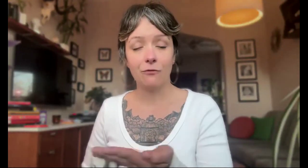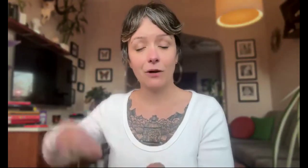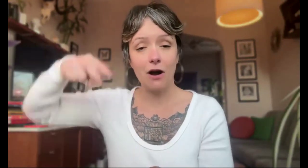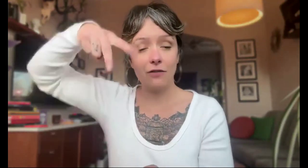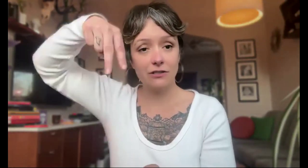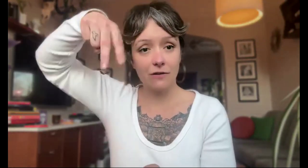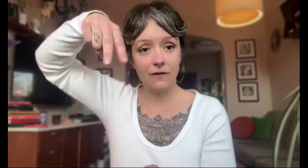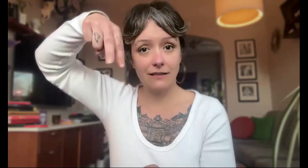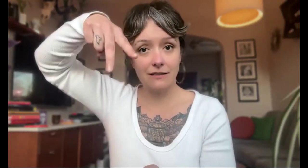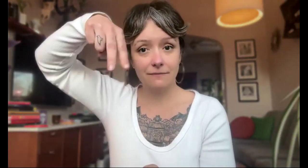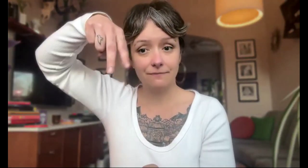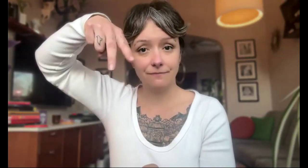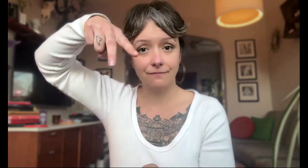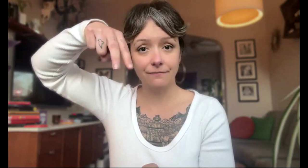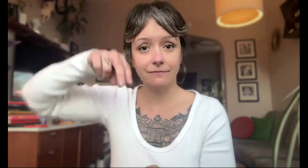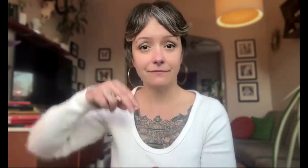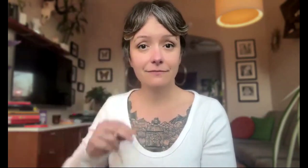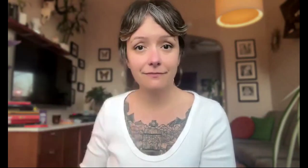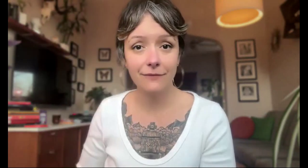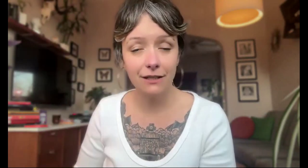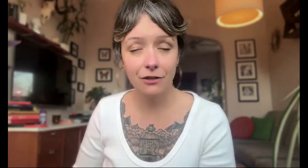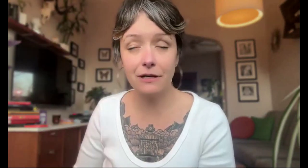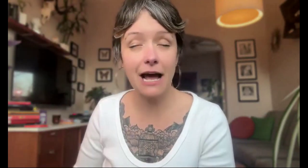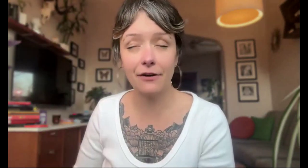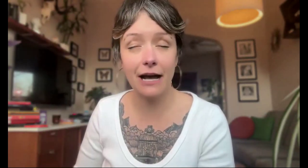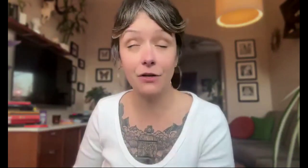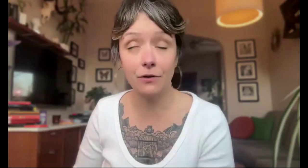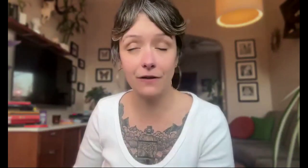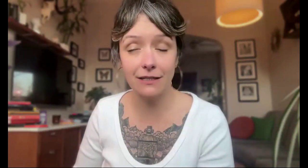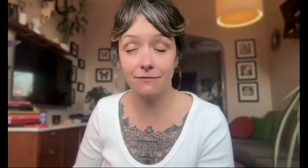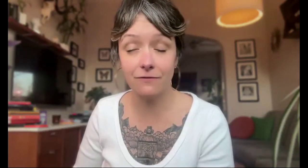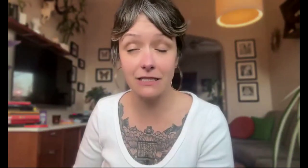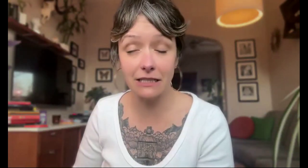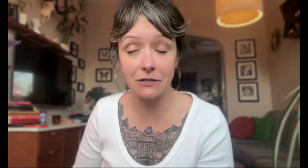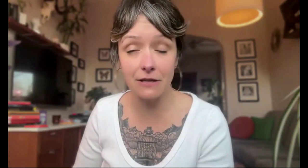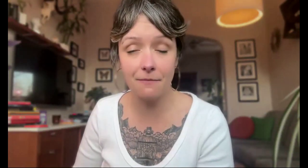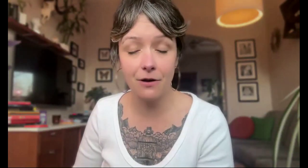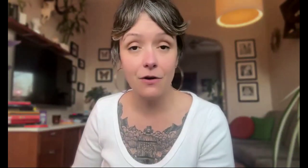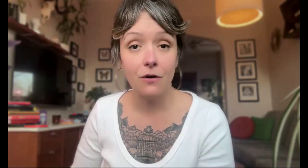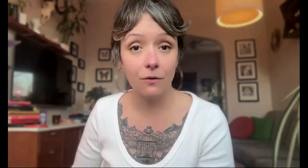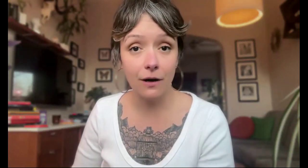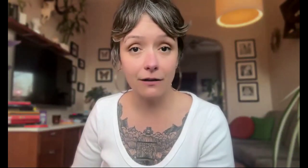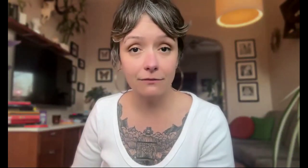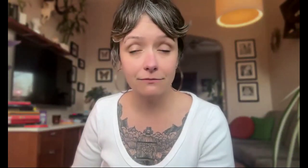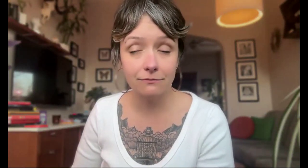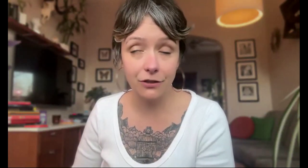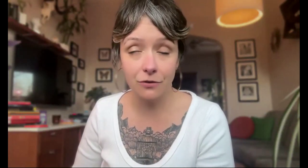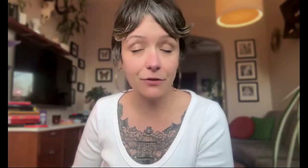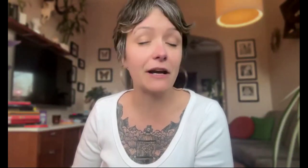If we recall, these are our feet. You can either have your feet physically do them, or you can do them with your